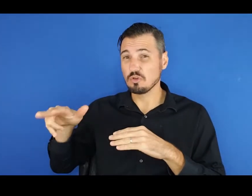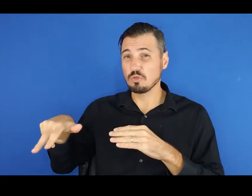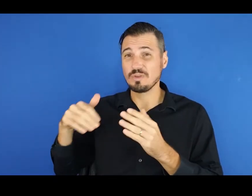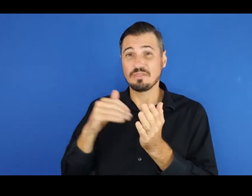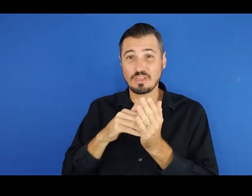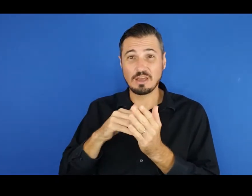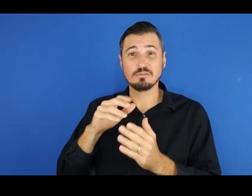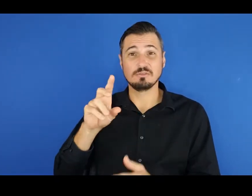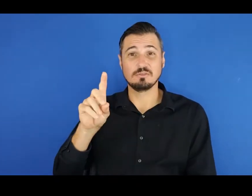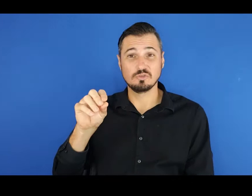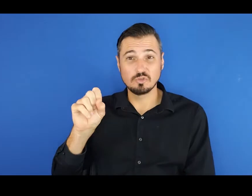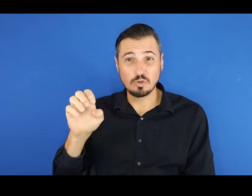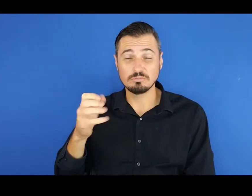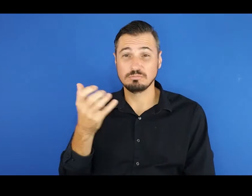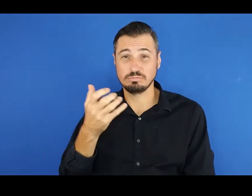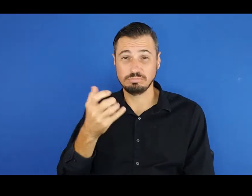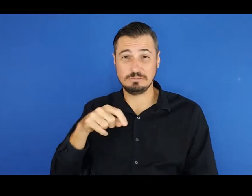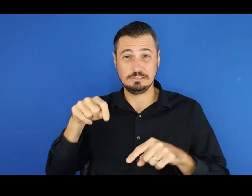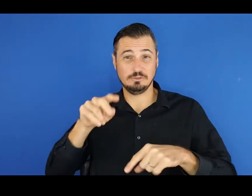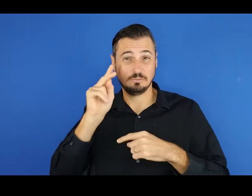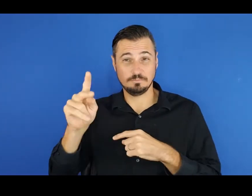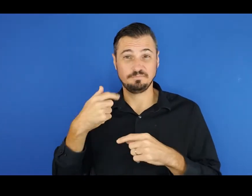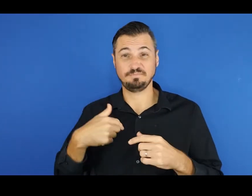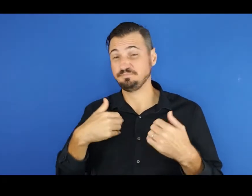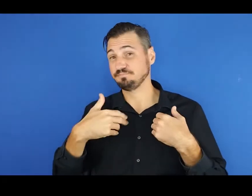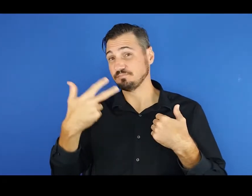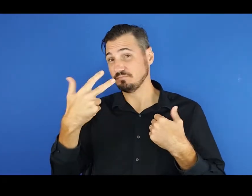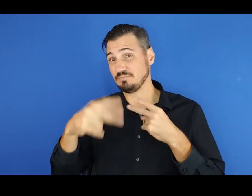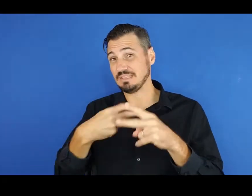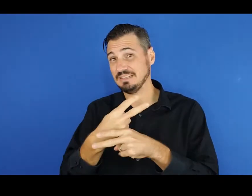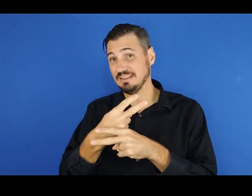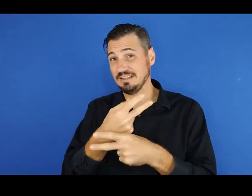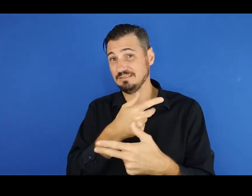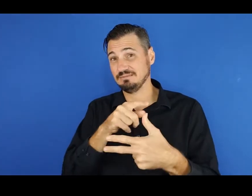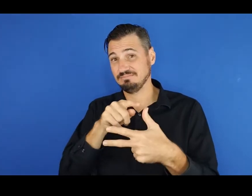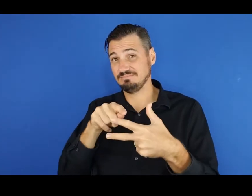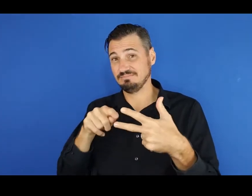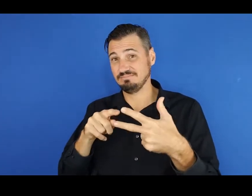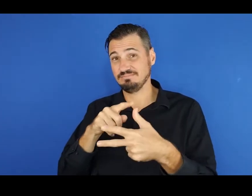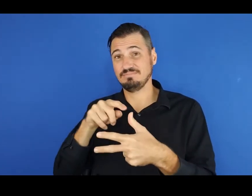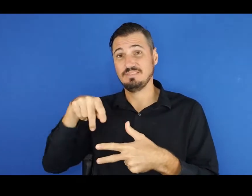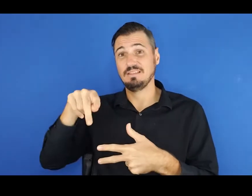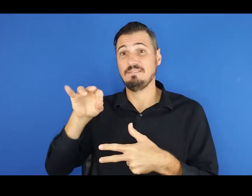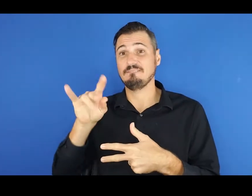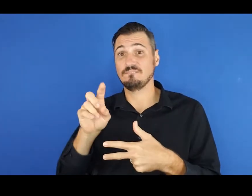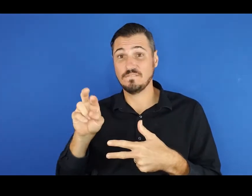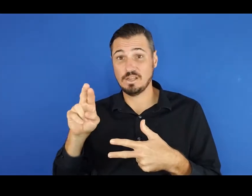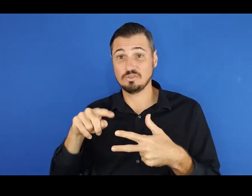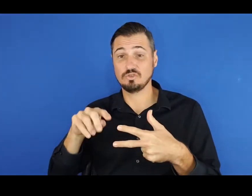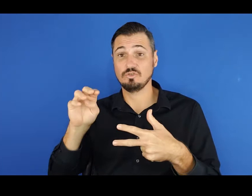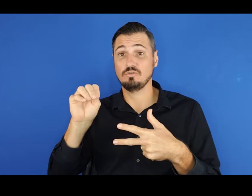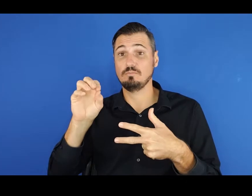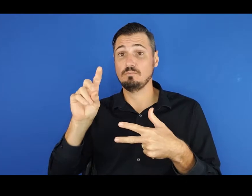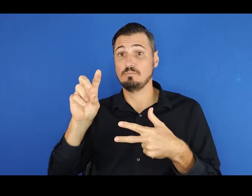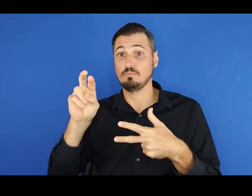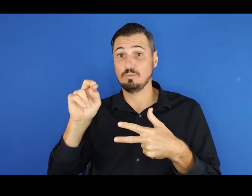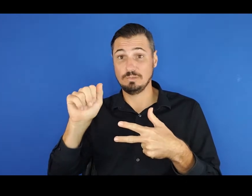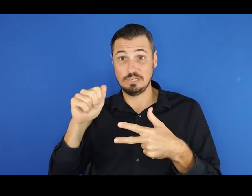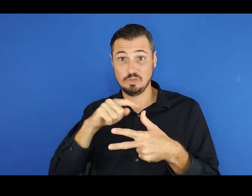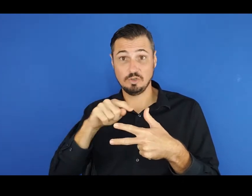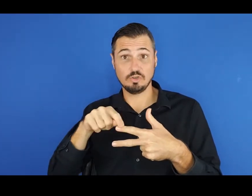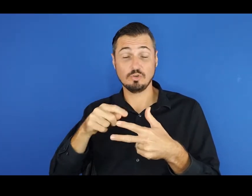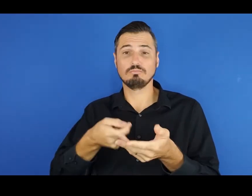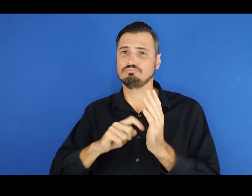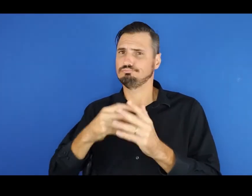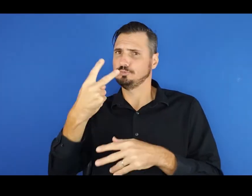Kauai. There are 3 kinds of vaccine available on our island: the Pfizer vaccine and the Moderna vaccines, which require 2